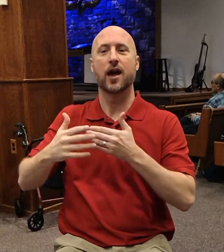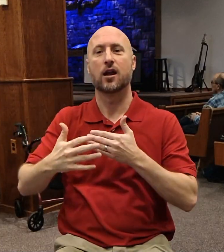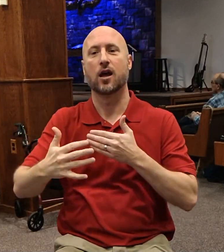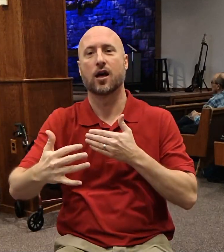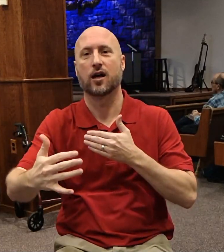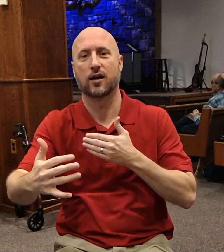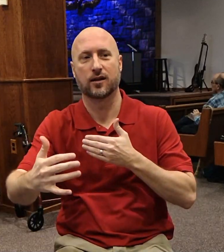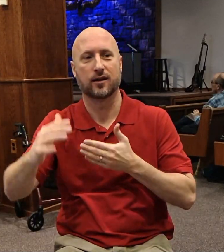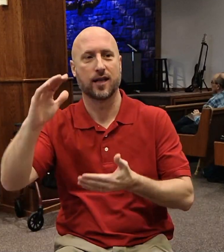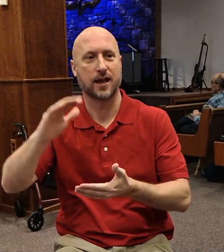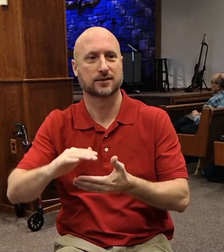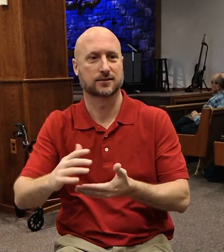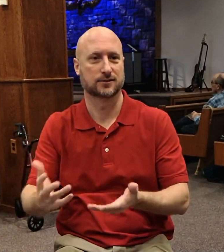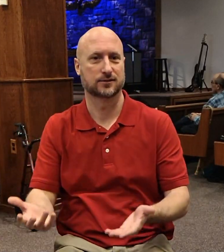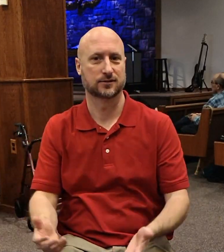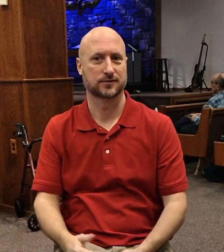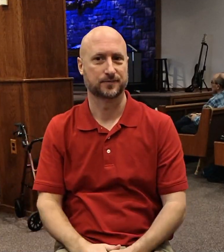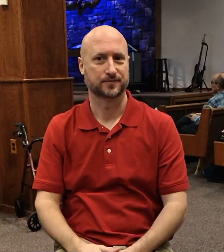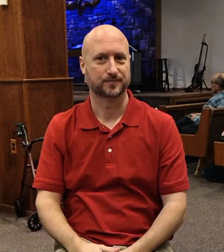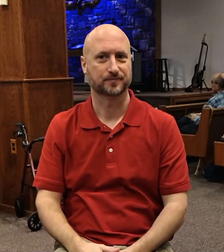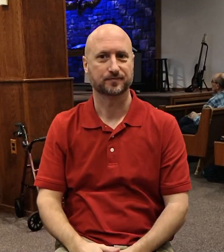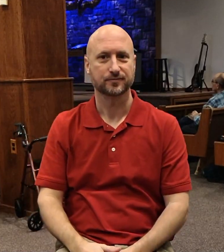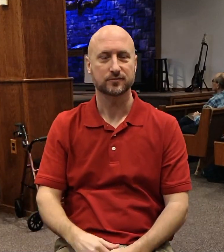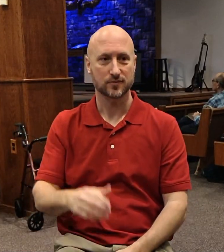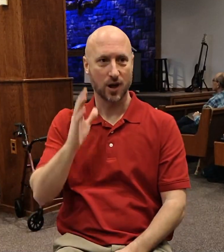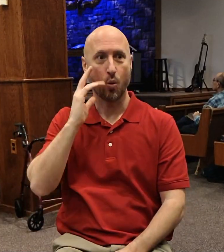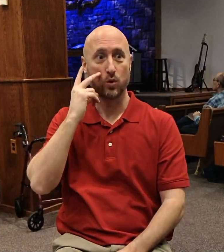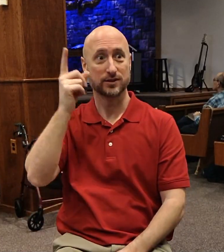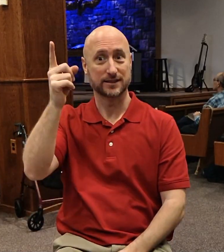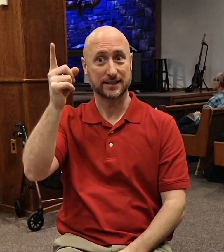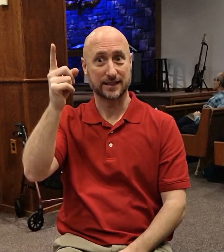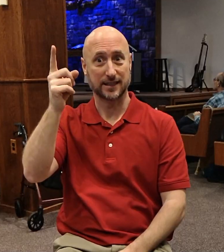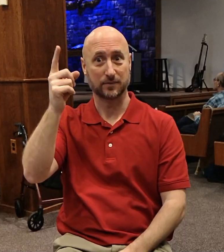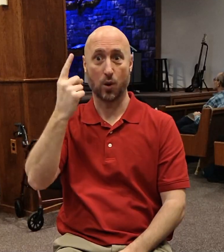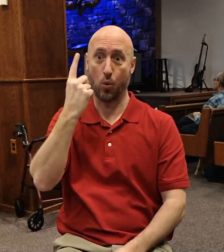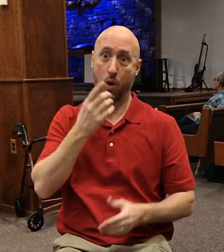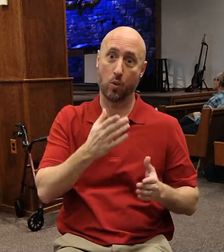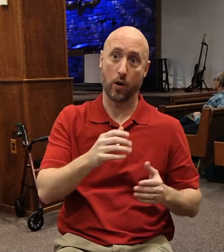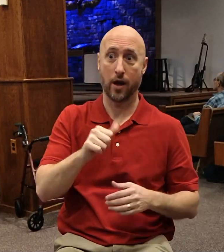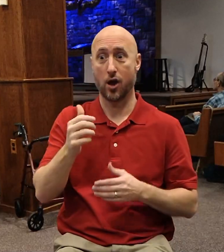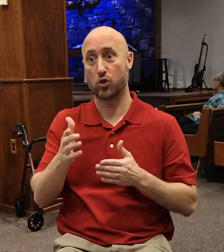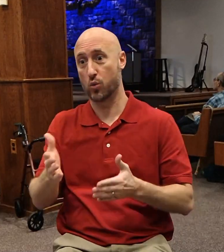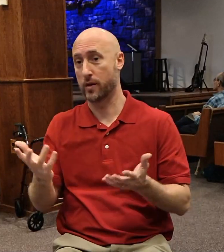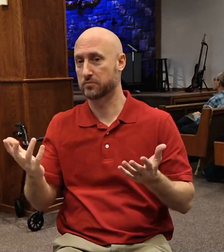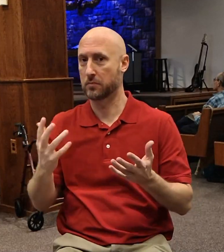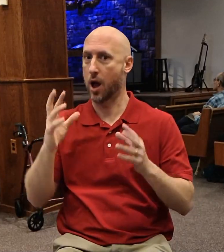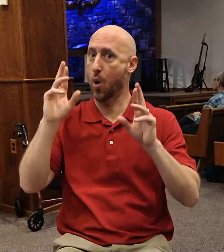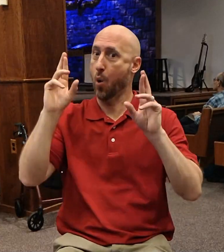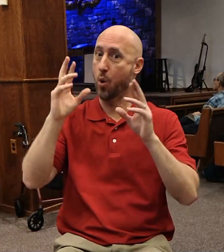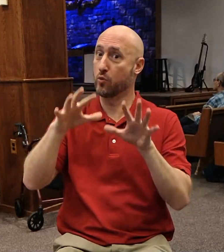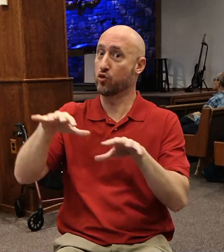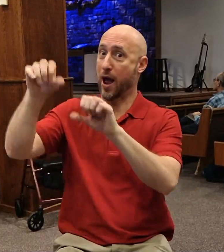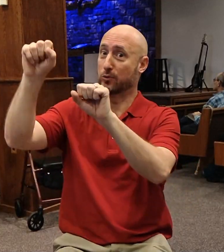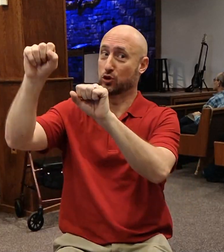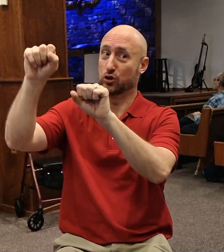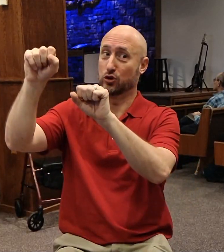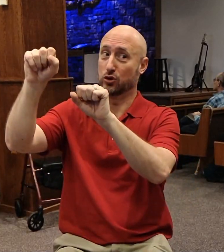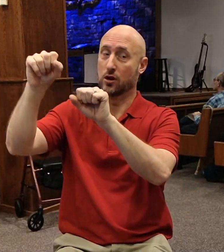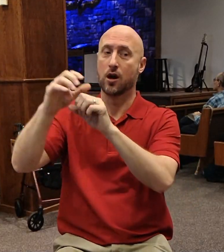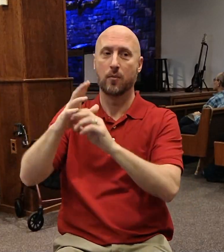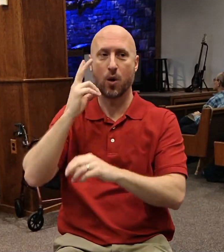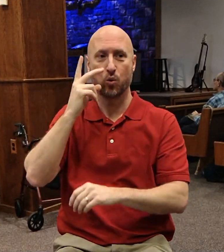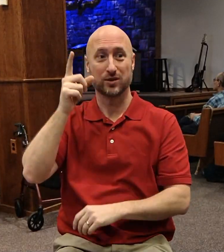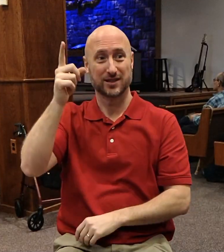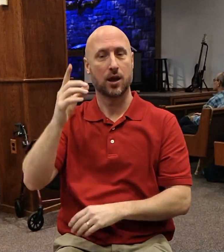know I'm going to be seeing him one way or another I pray it's the rapture but one way or another I'm going to see him before a